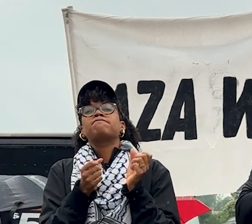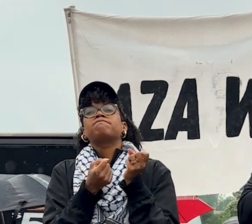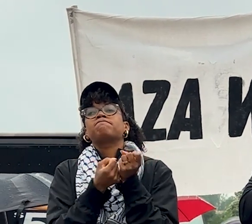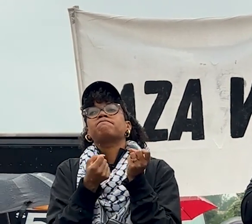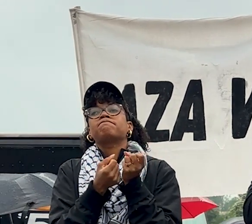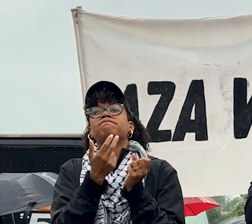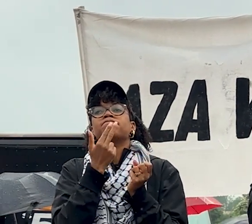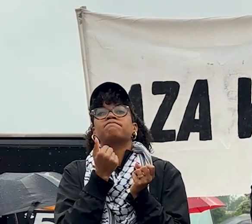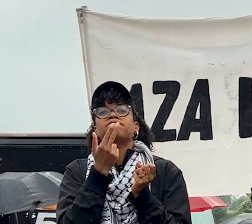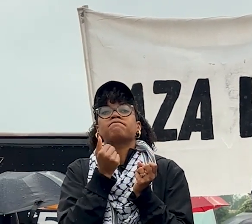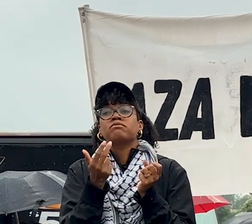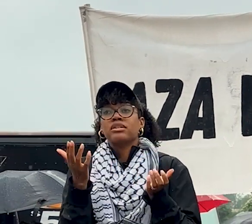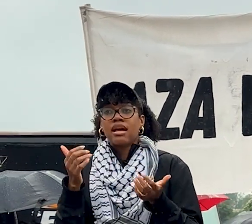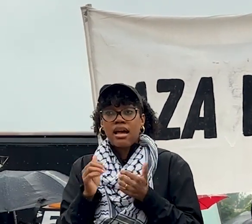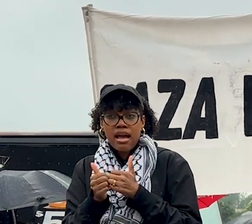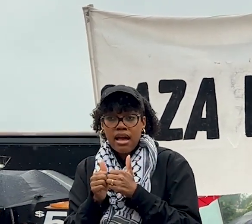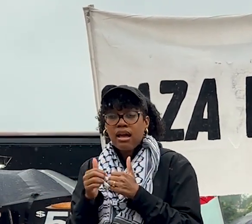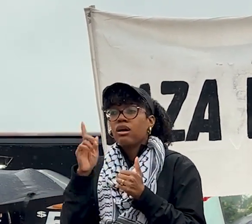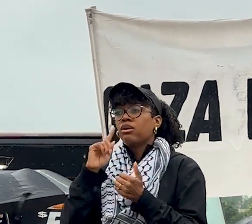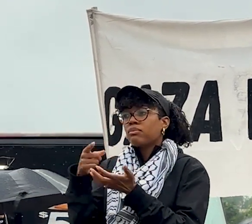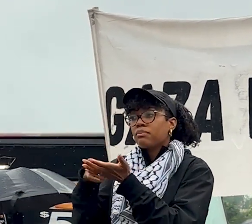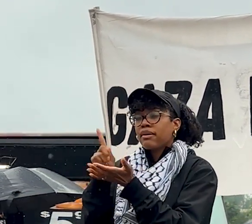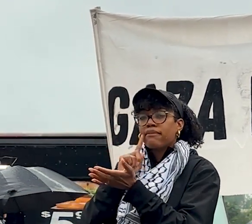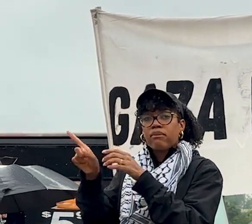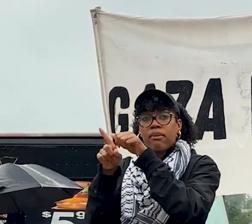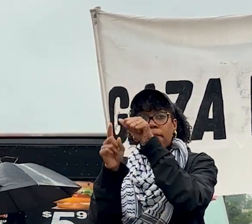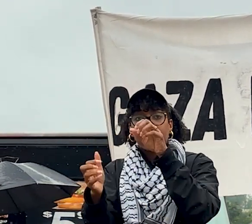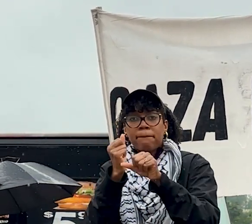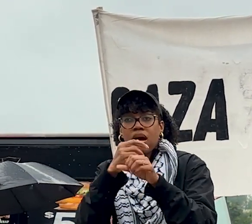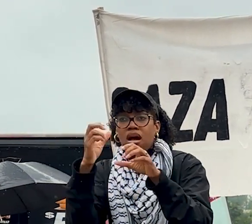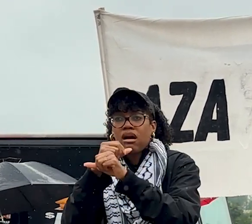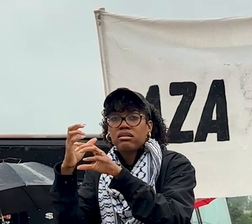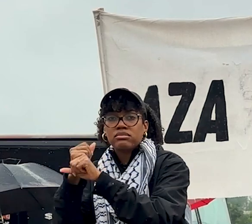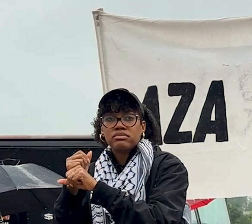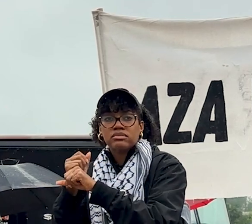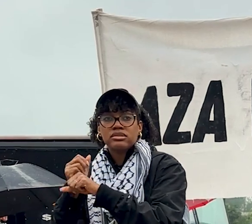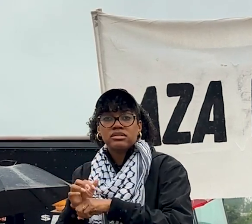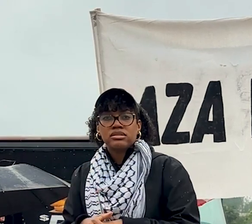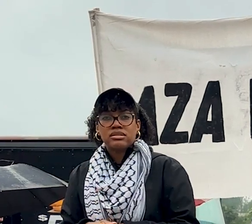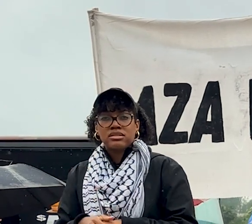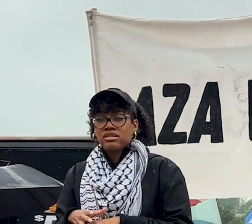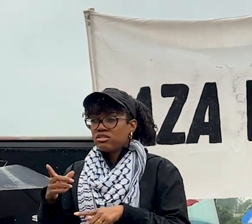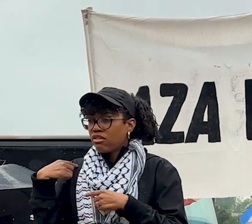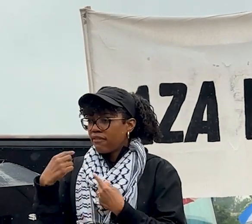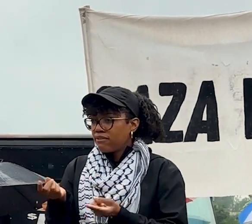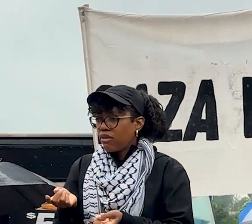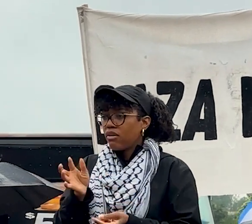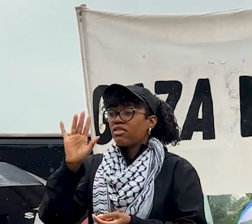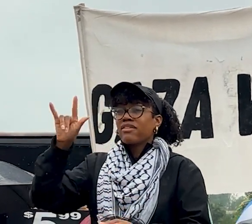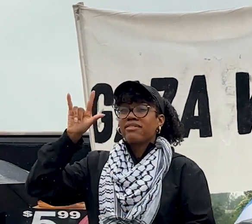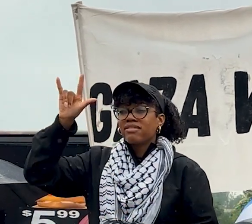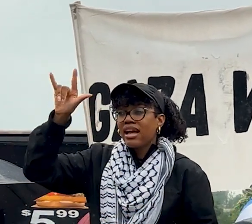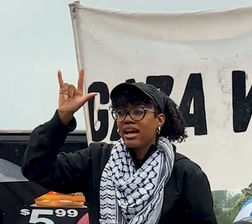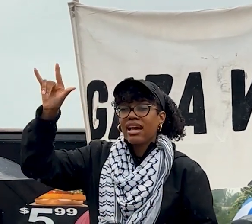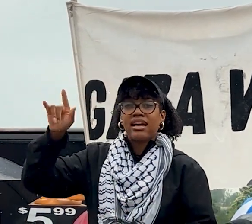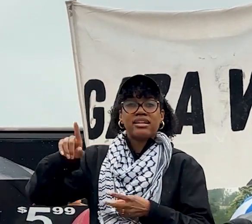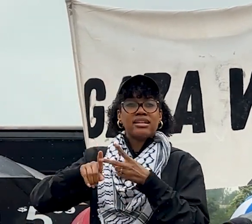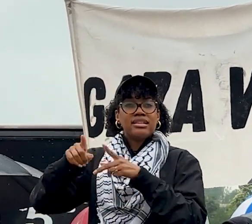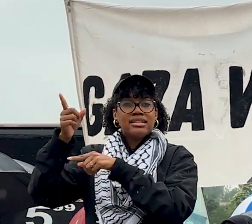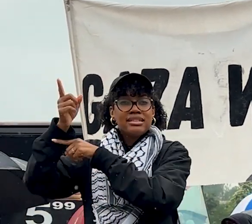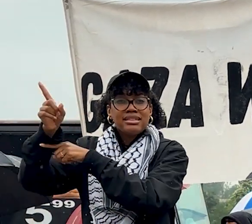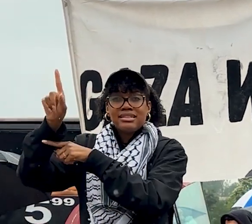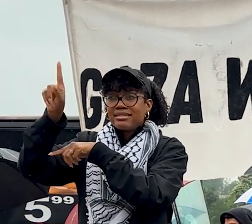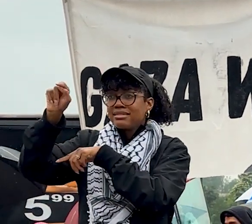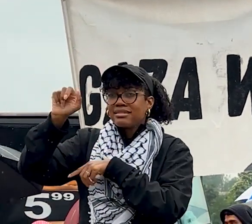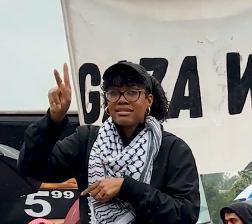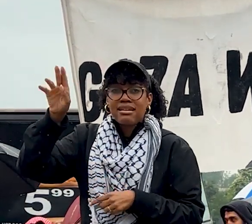bombs. We're paying for the F-16s, the F-15s, the F-35s. Yeah. We're paying for